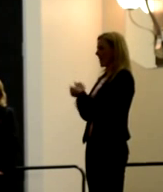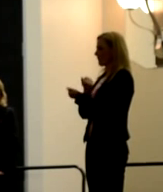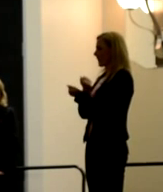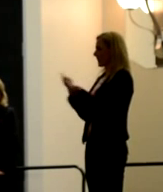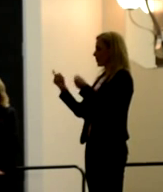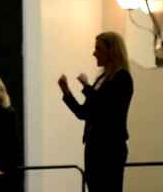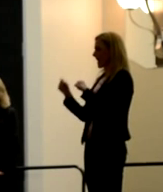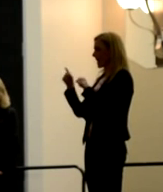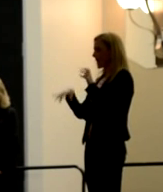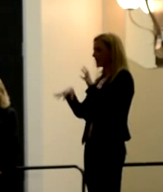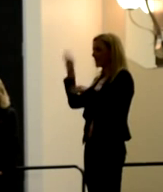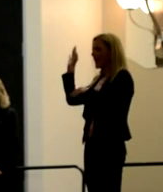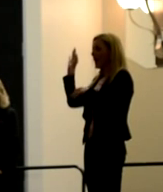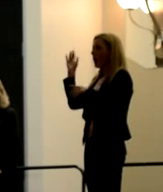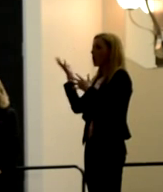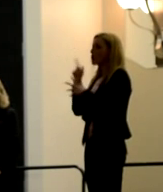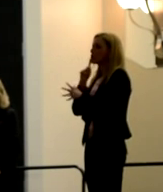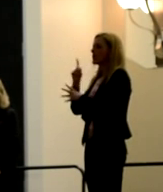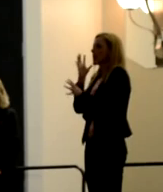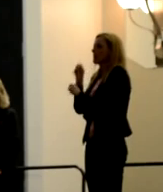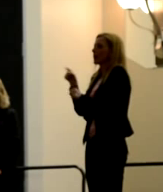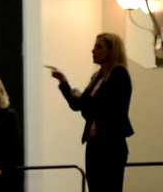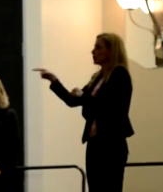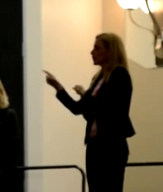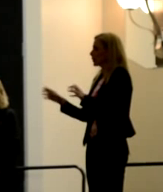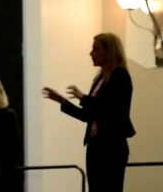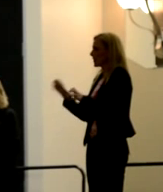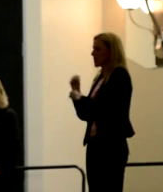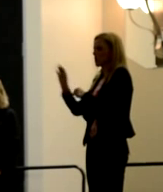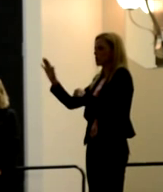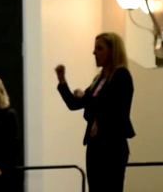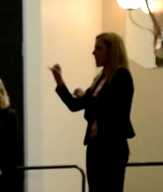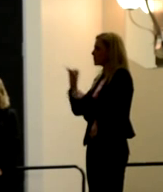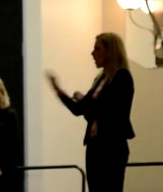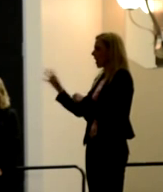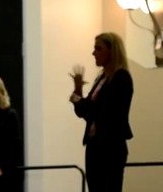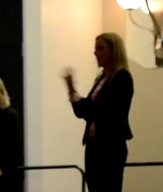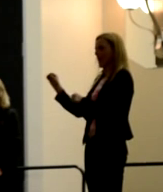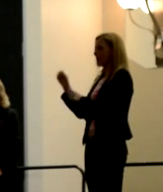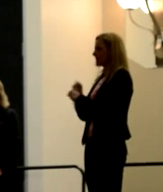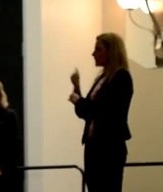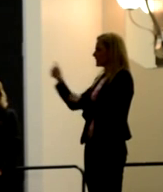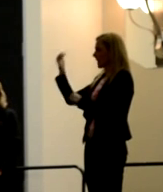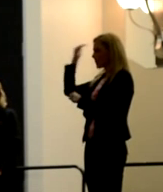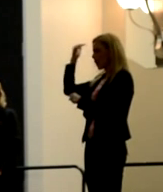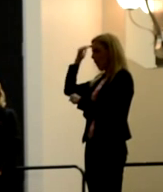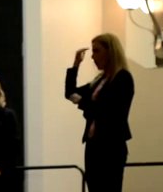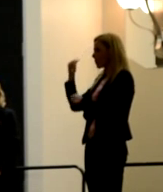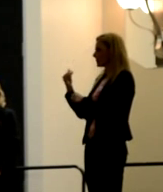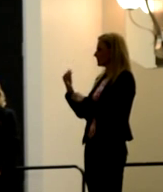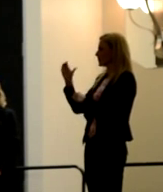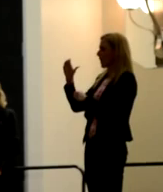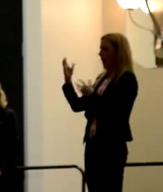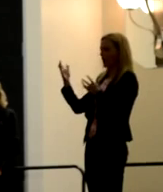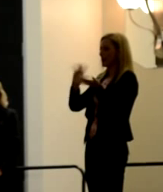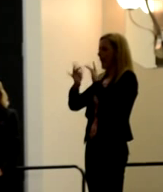going to a great film school, learning as much as you can about acting, find what you're passionate about, work your ass off, get